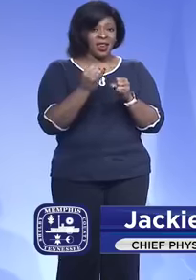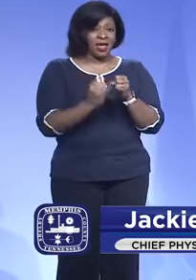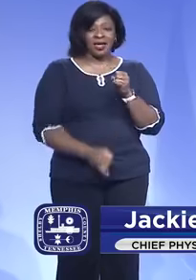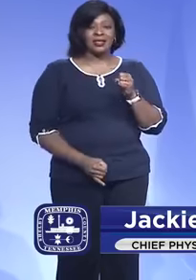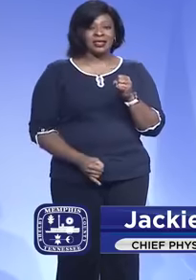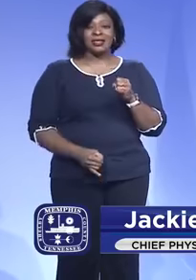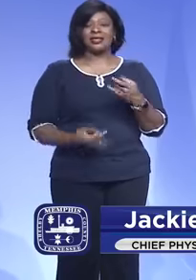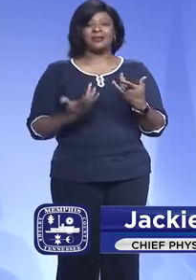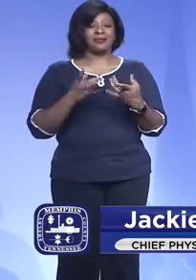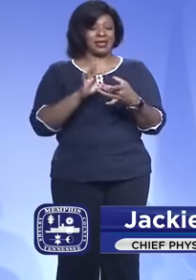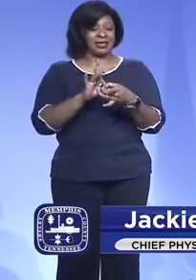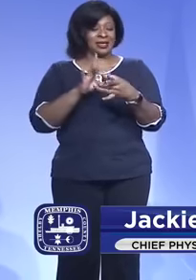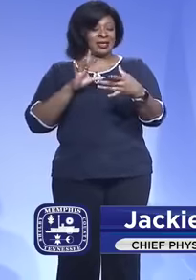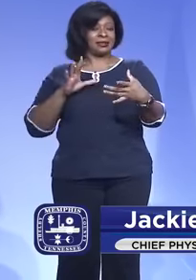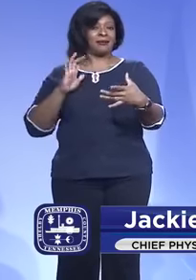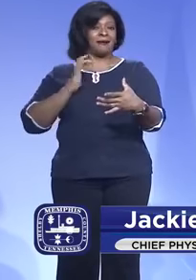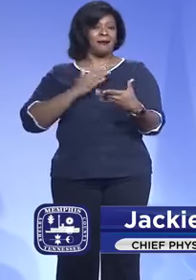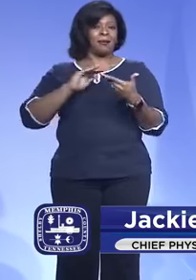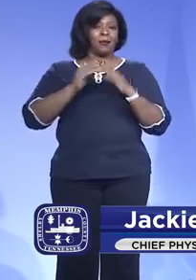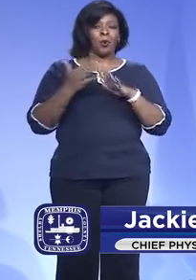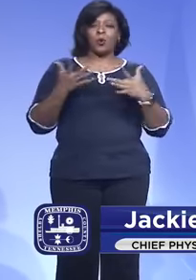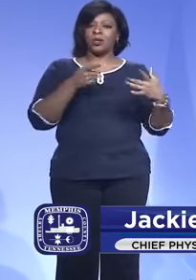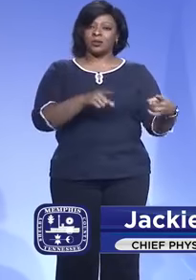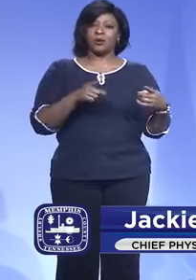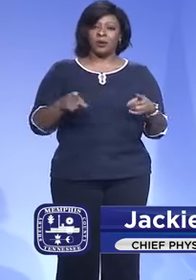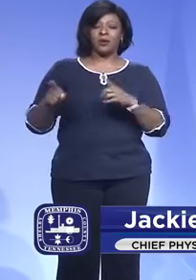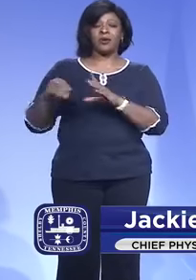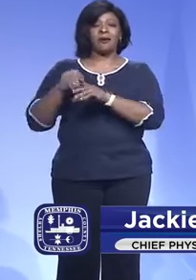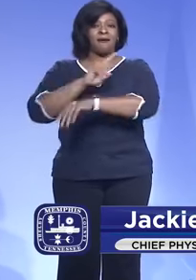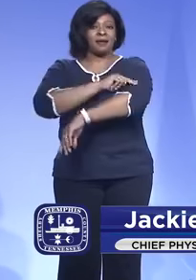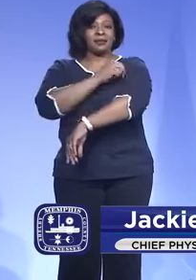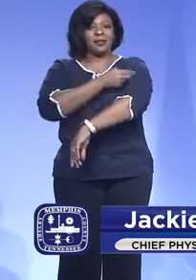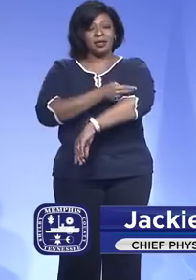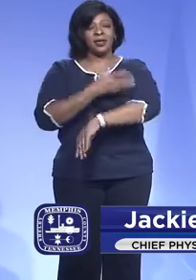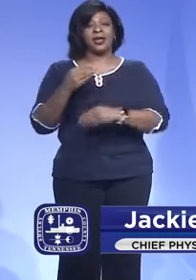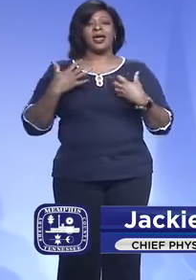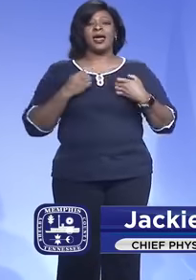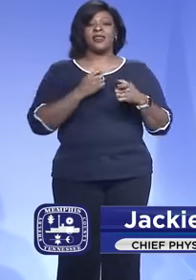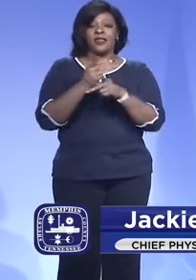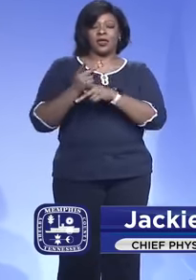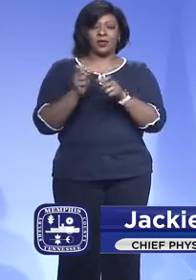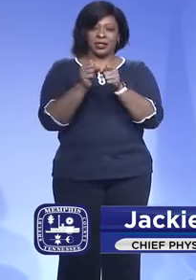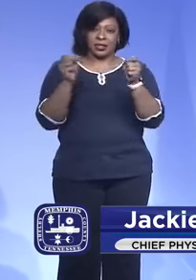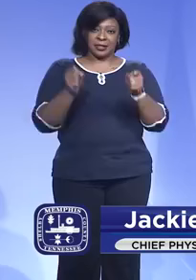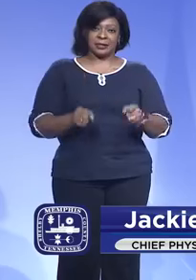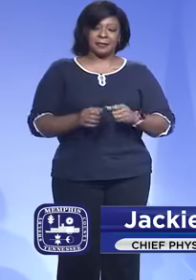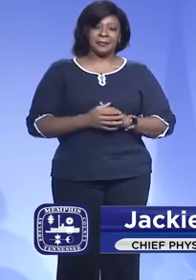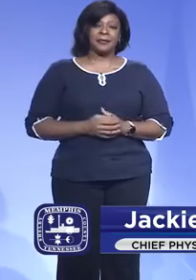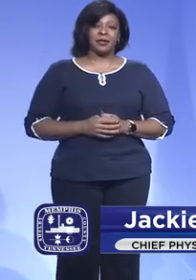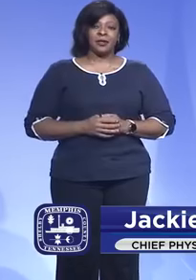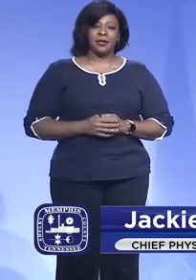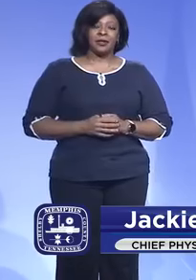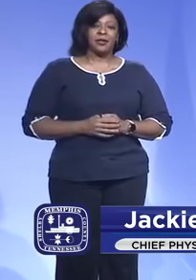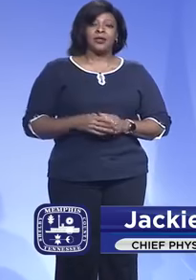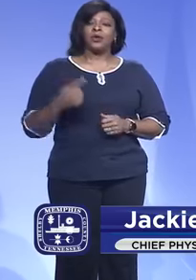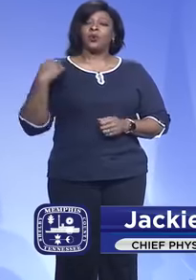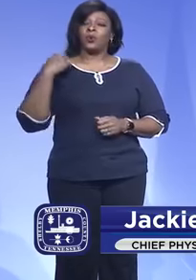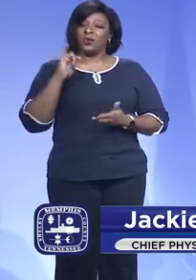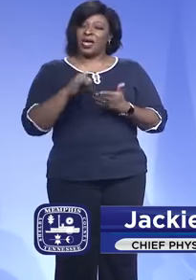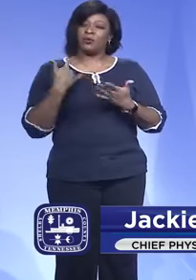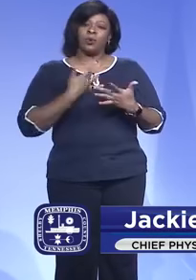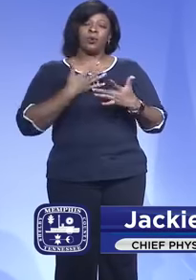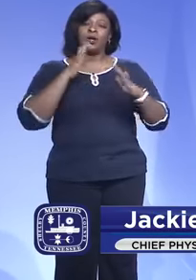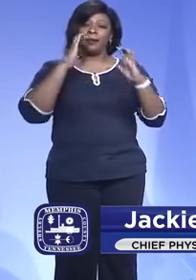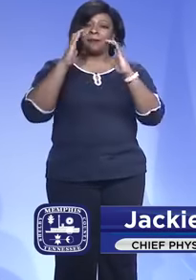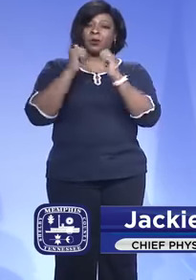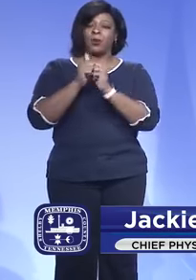a disconnect in our communities with what's going on in the hospital and healthcare systems. And that's where we've been